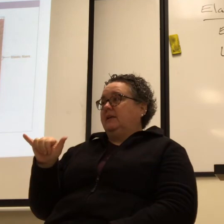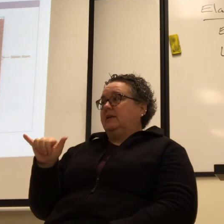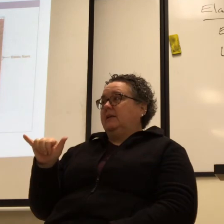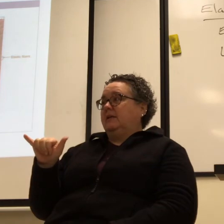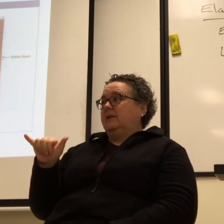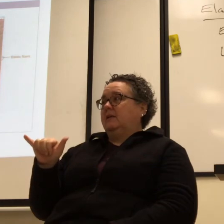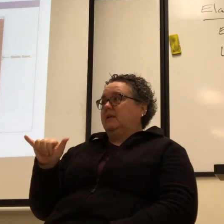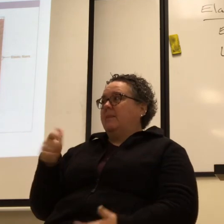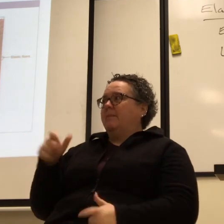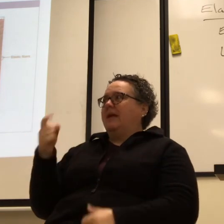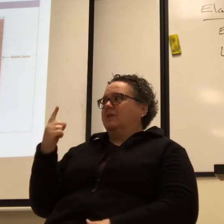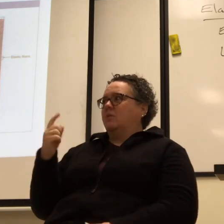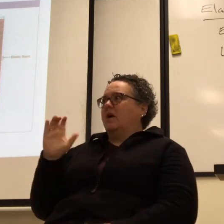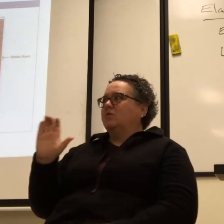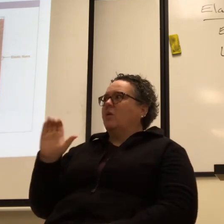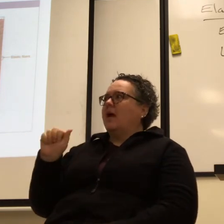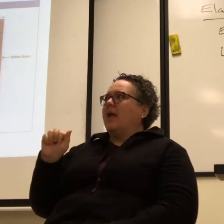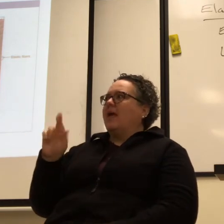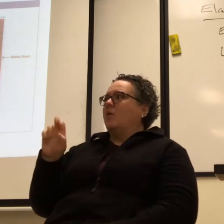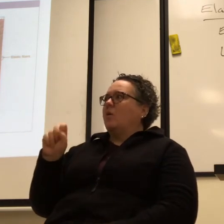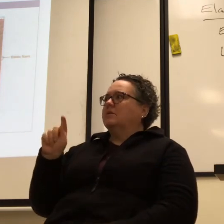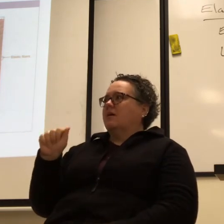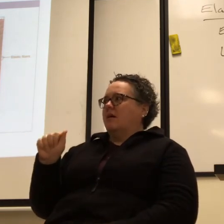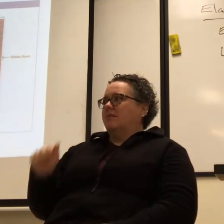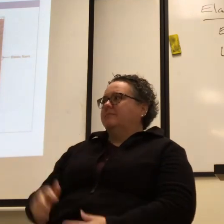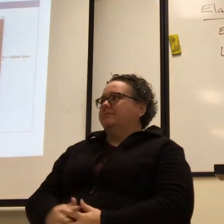arteries, I mean the biggest one being aorta.